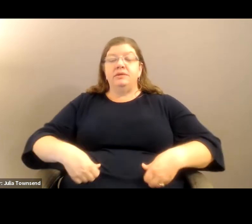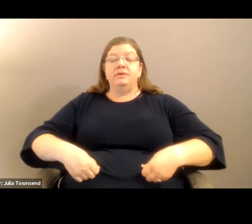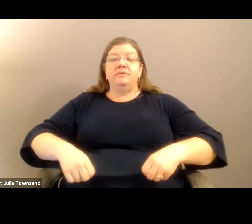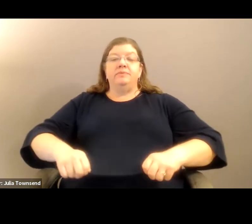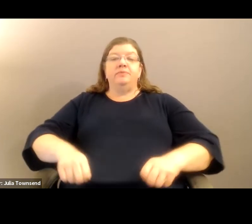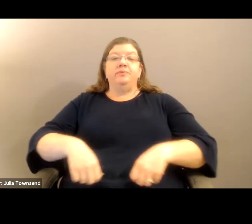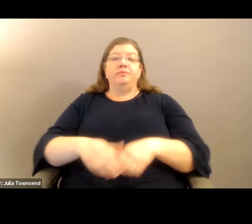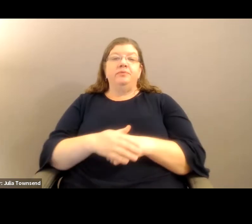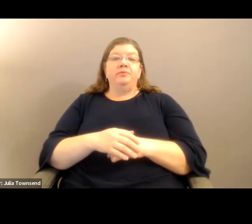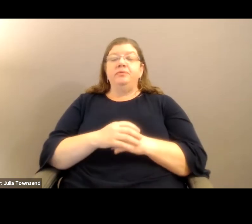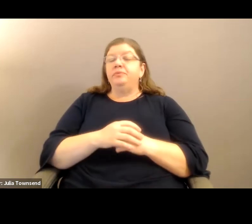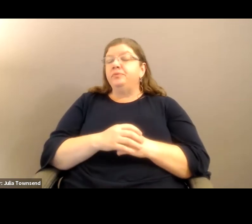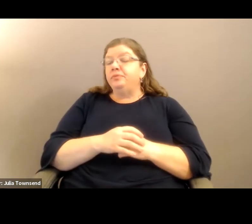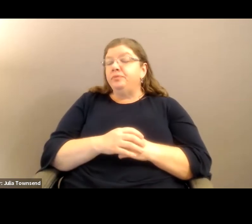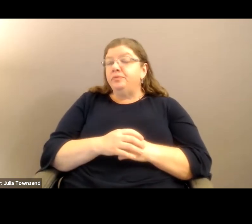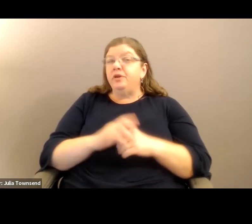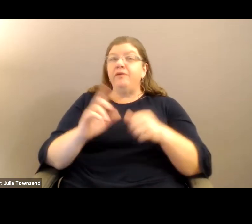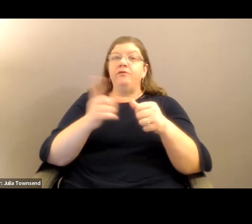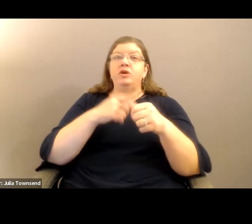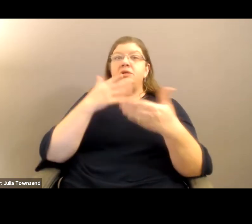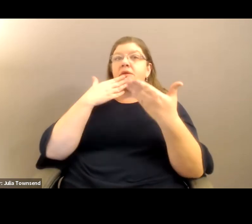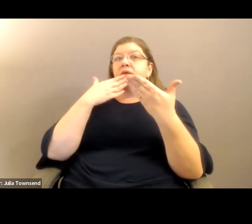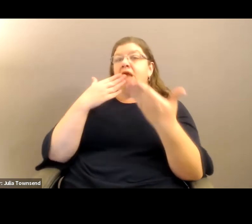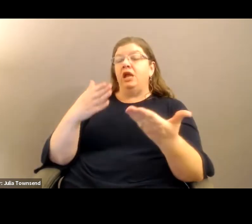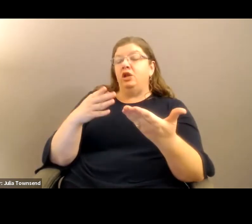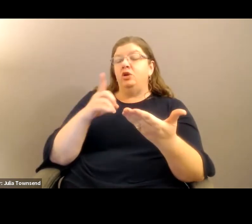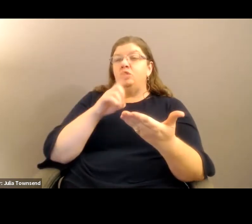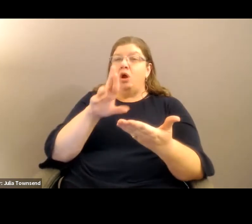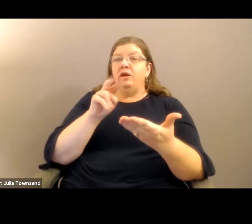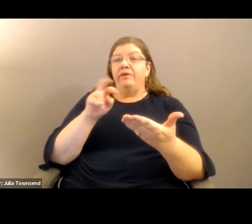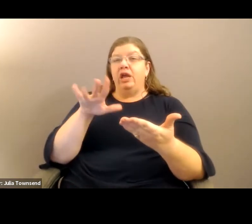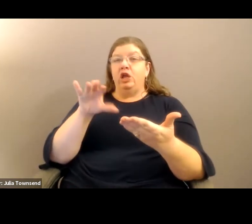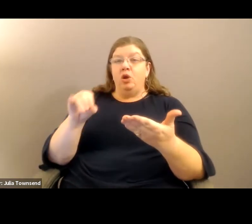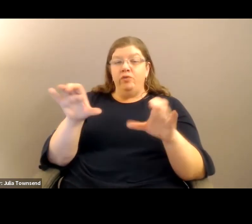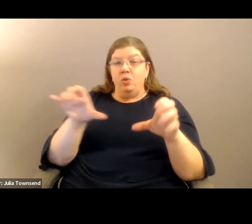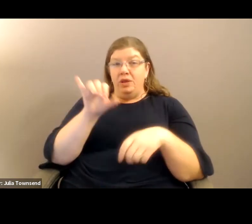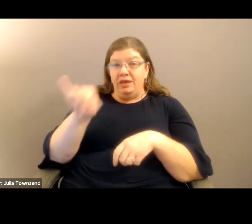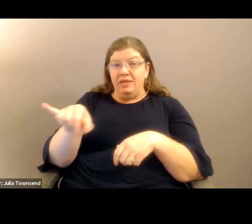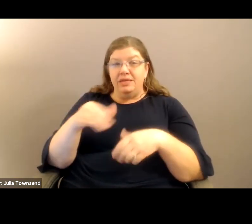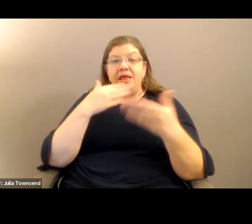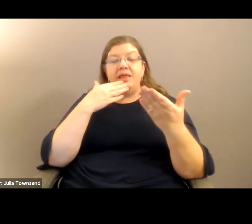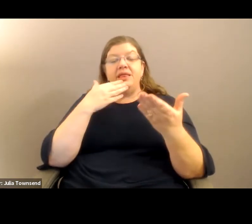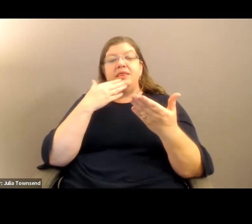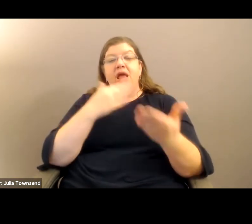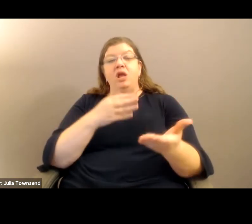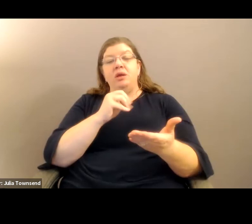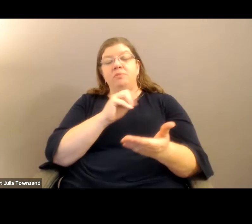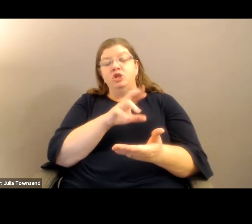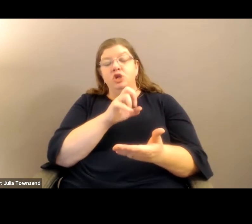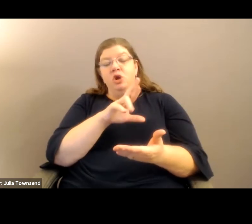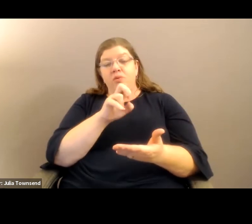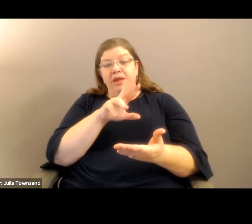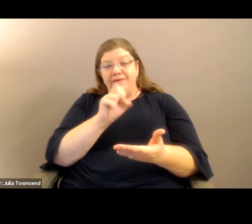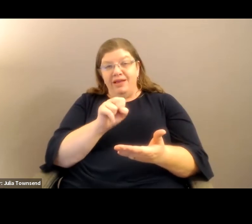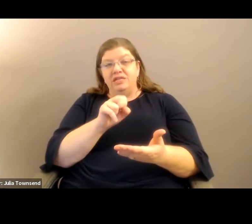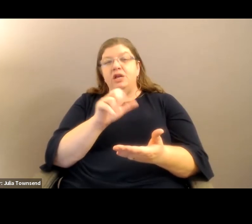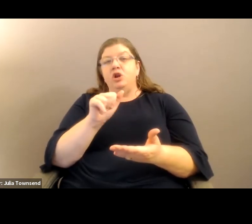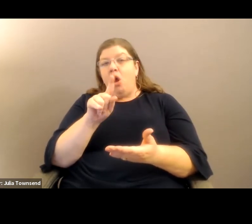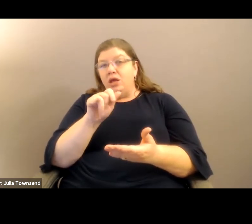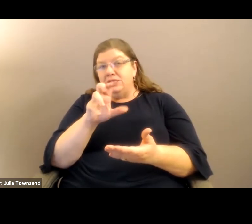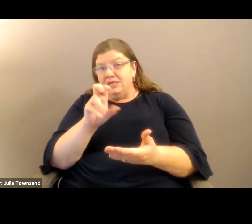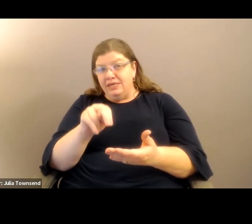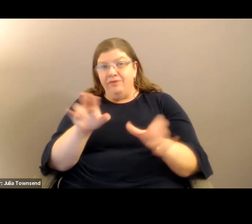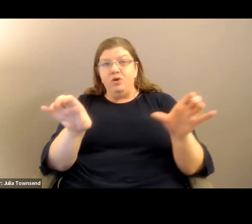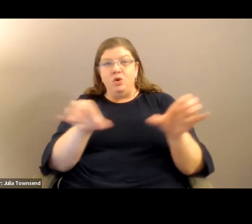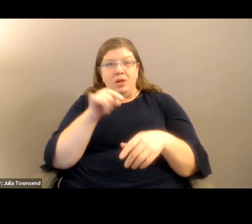First of all, Dr. Vecchio, thank you for doing this. Thank you to Mr. Rivas and Mr. Austin for